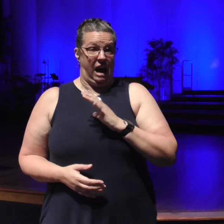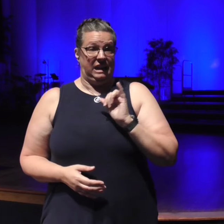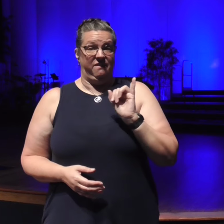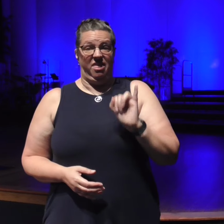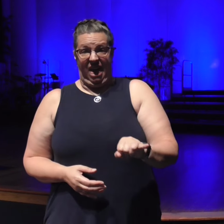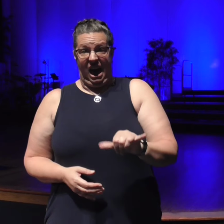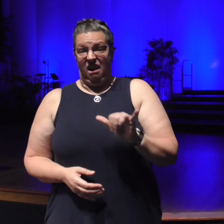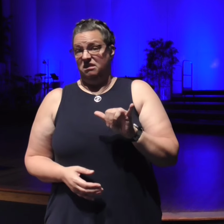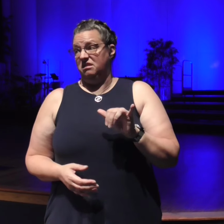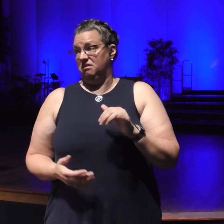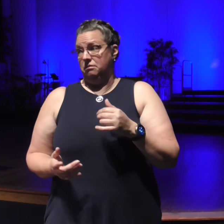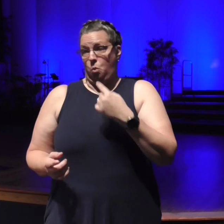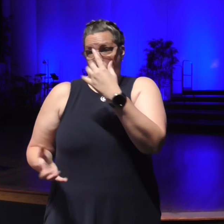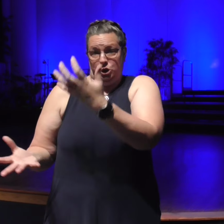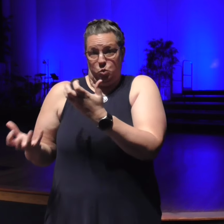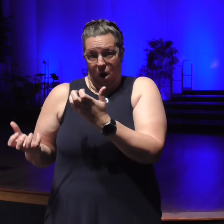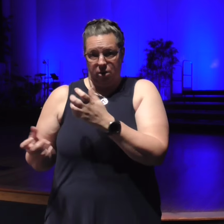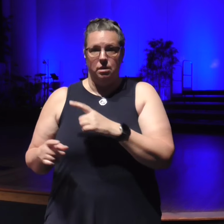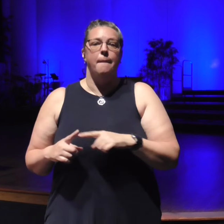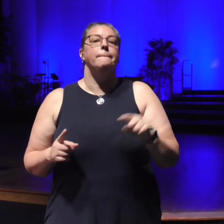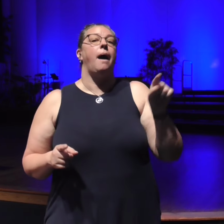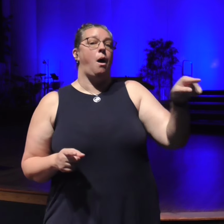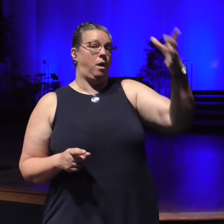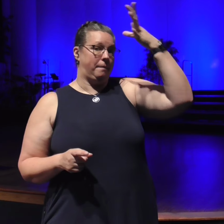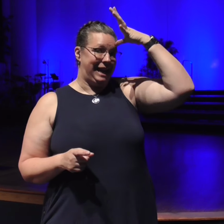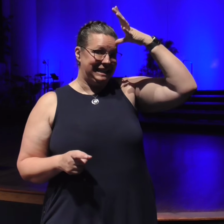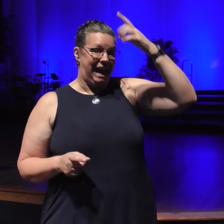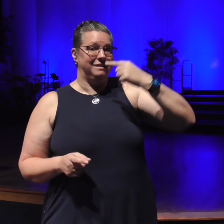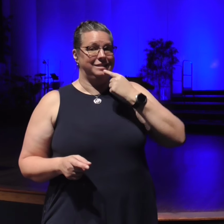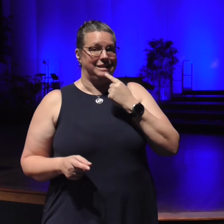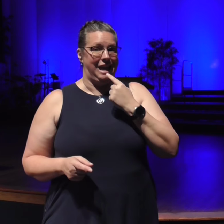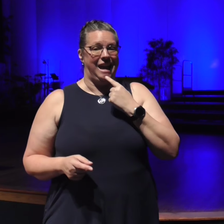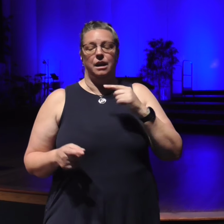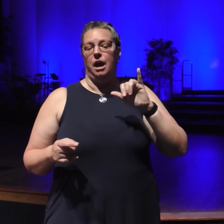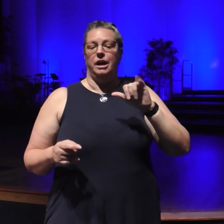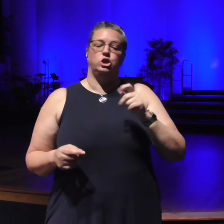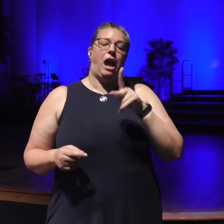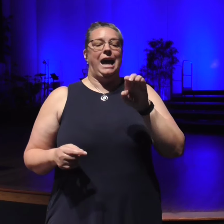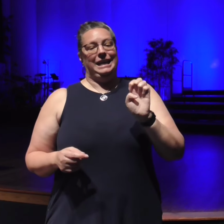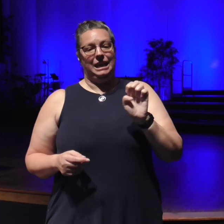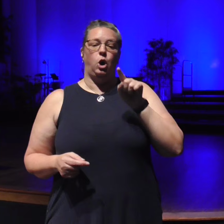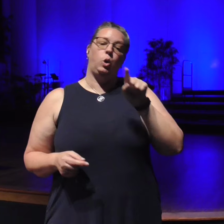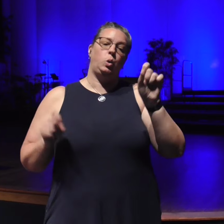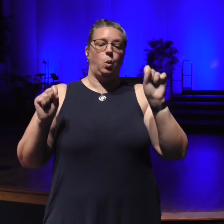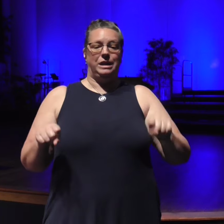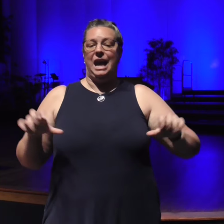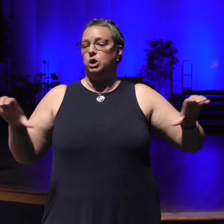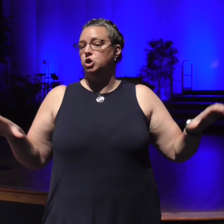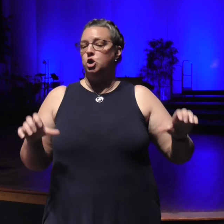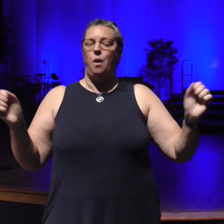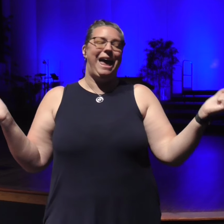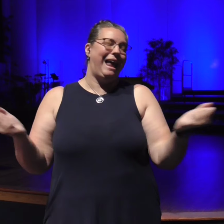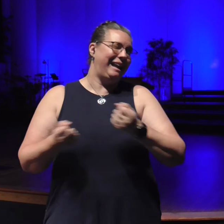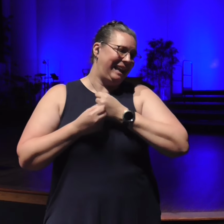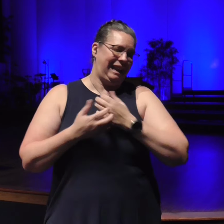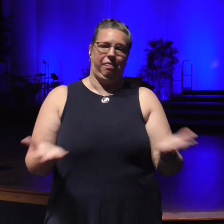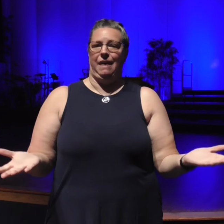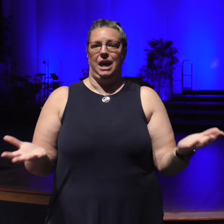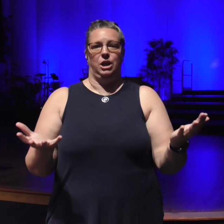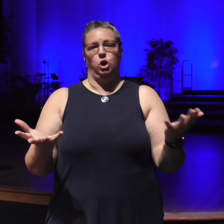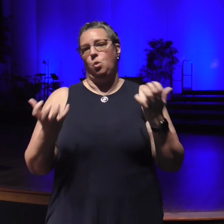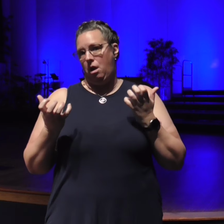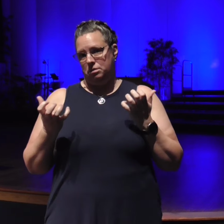that's your calling. But what he said to me was, Jackie, you can do anything